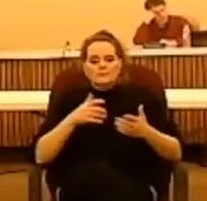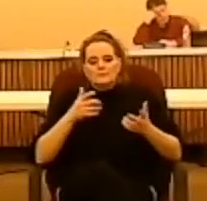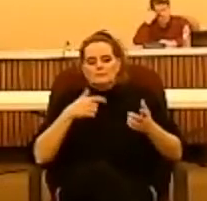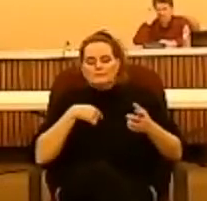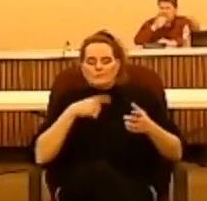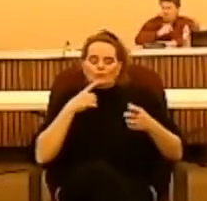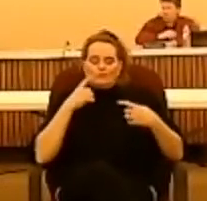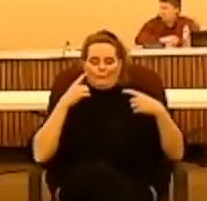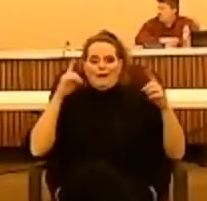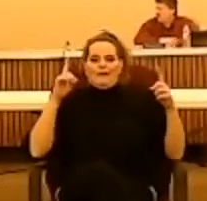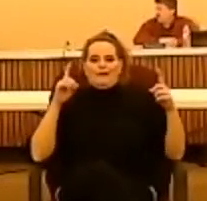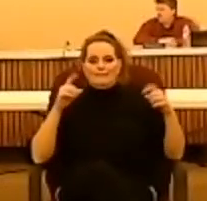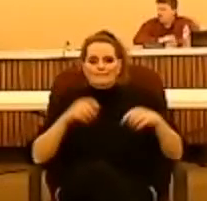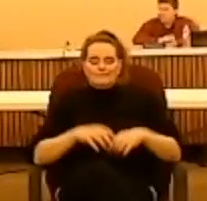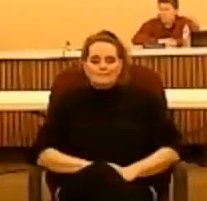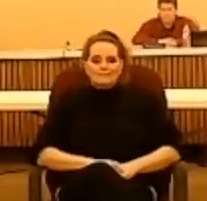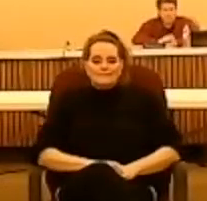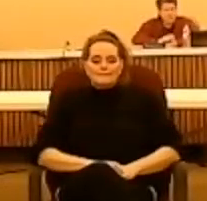to go.